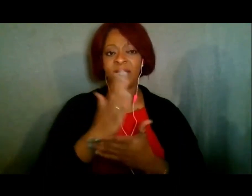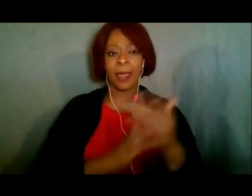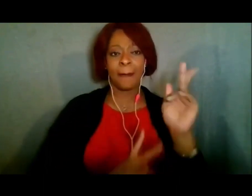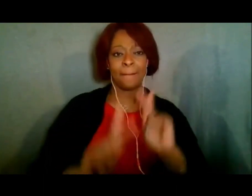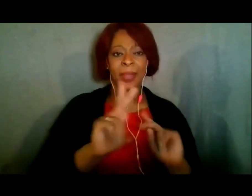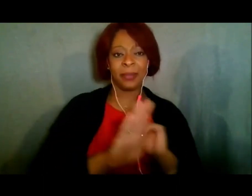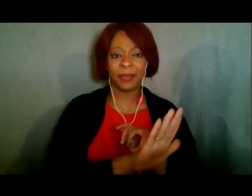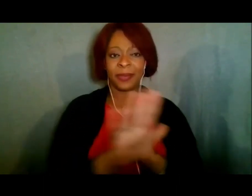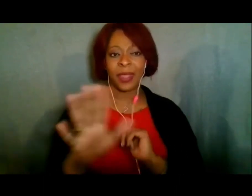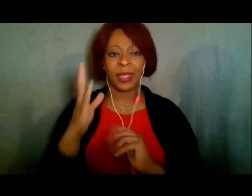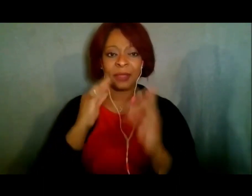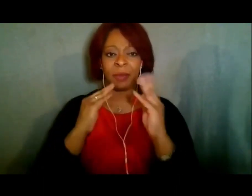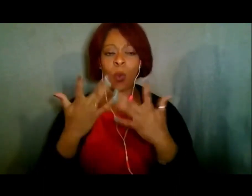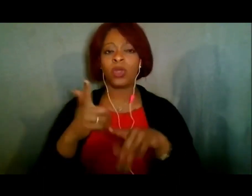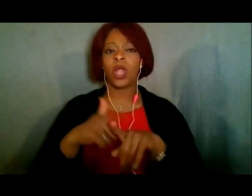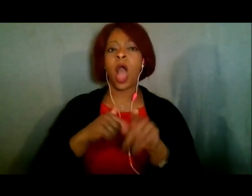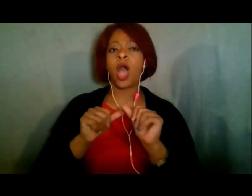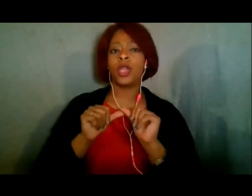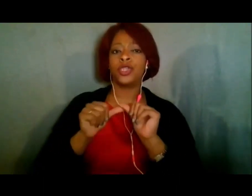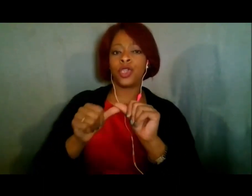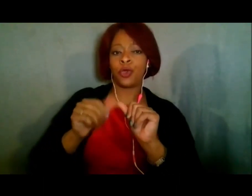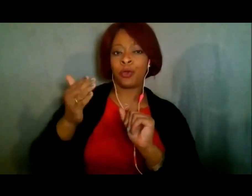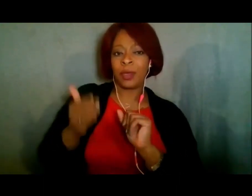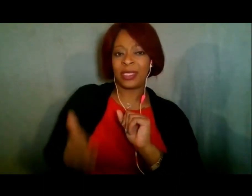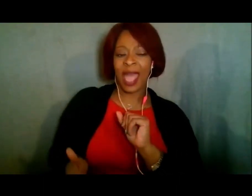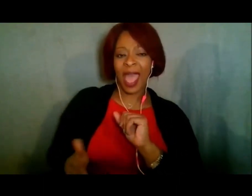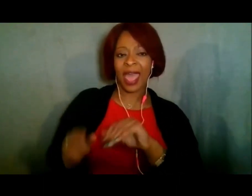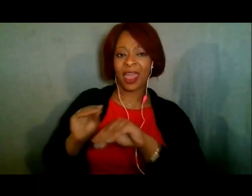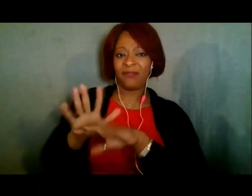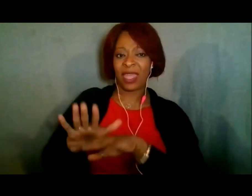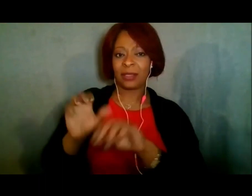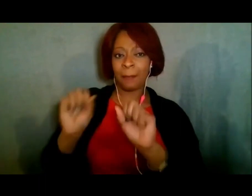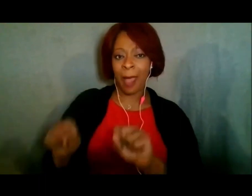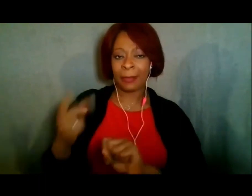of the long-term side effects you're seeing maybe?